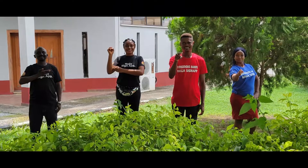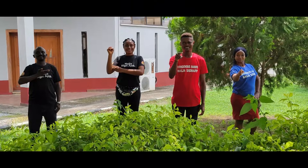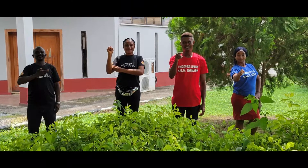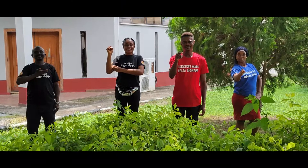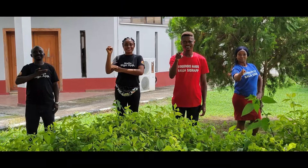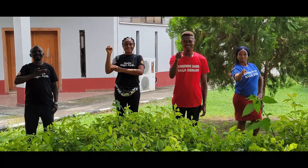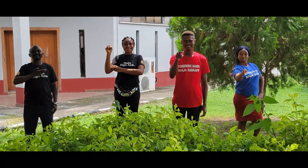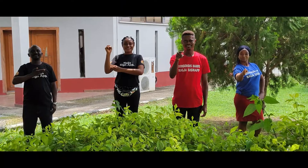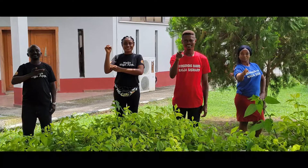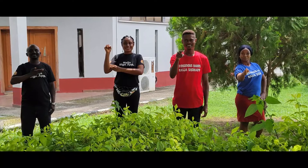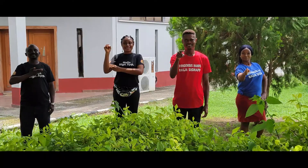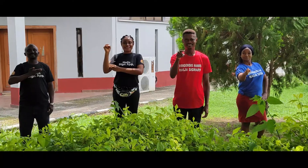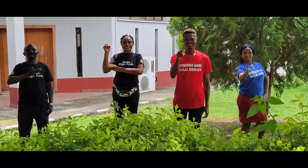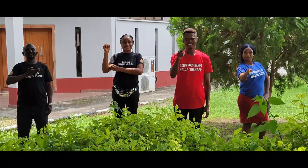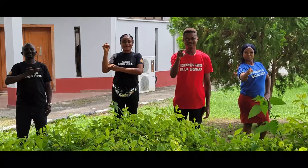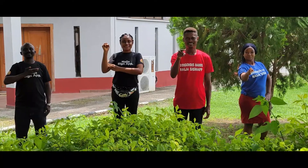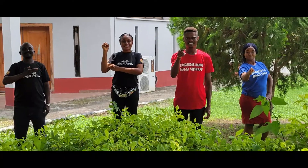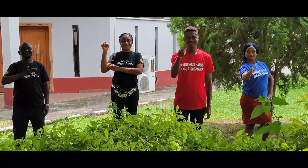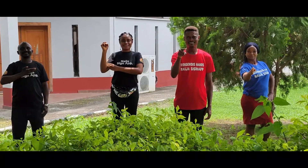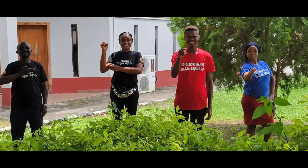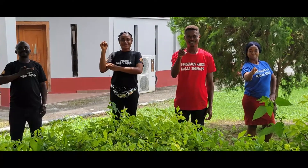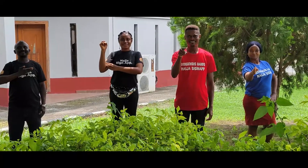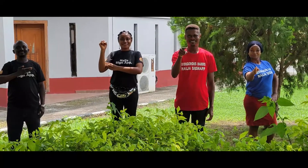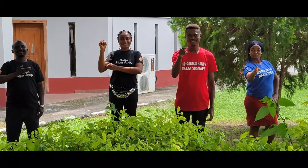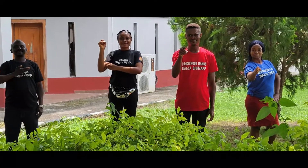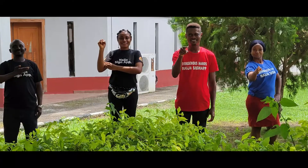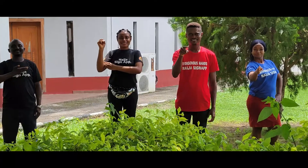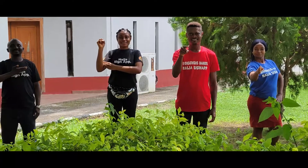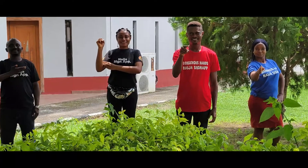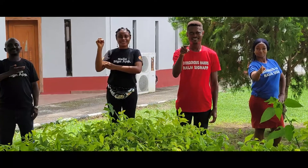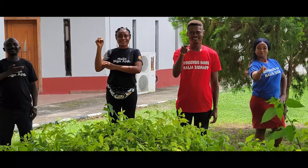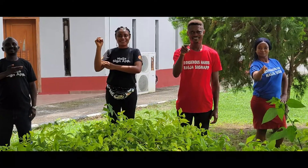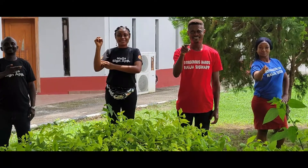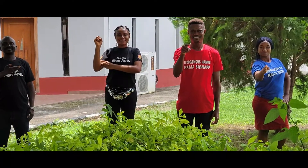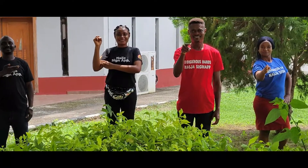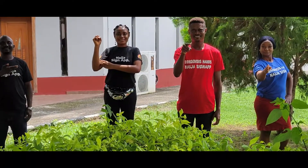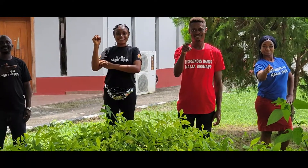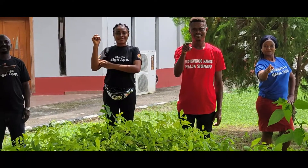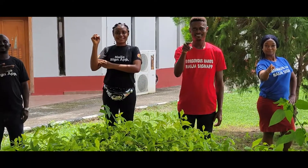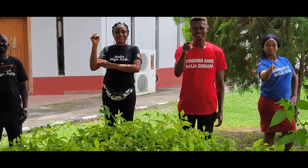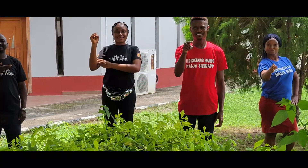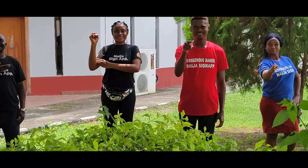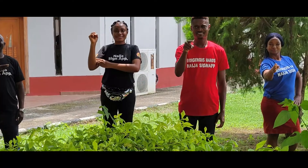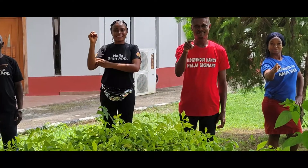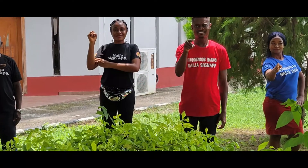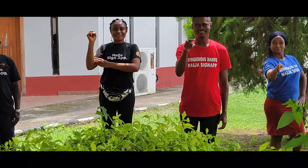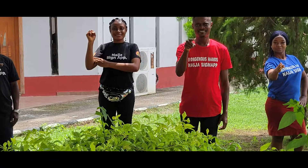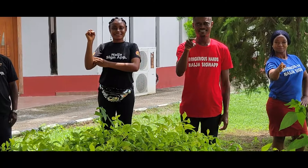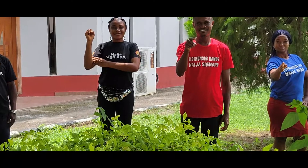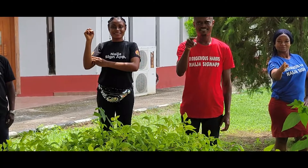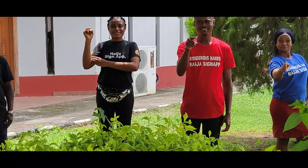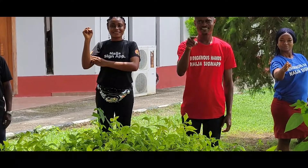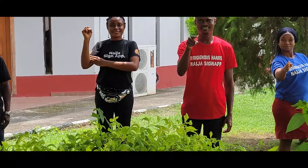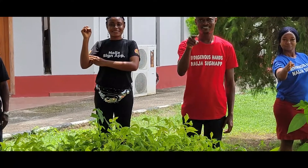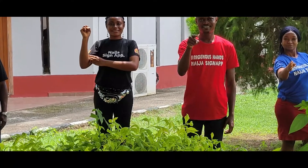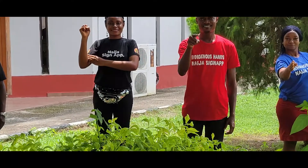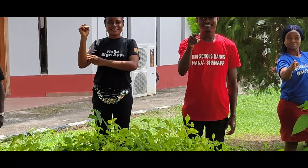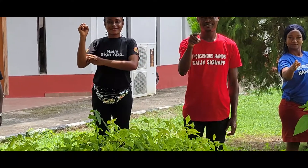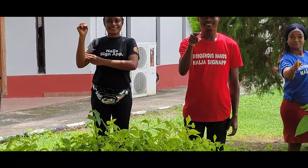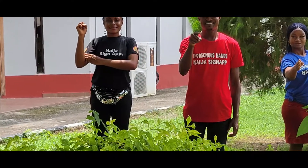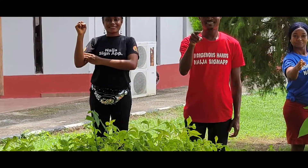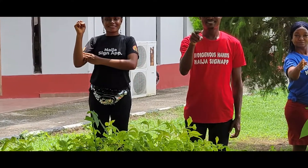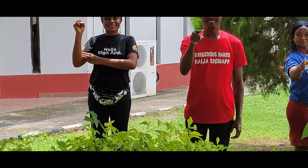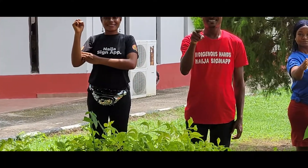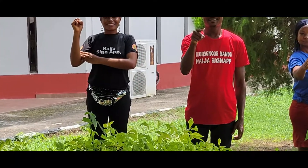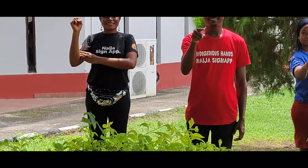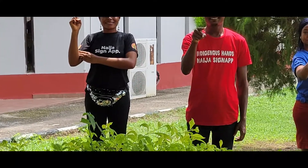Thank you, Simi Labisi, for the comprehensive presentation on the promotion of sign language rights for the deaf and early